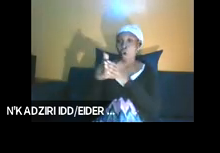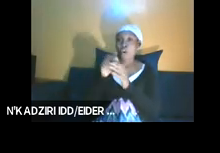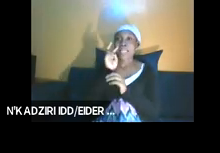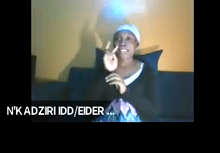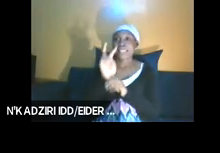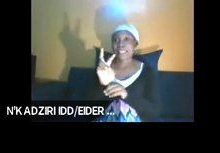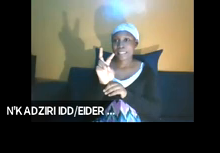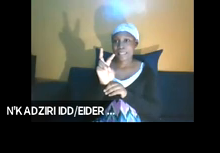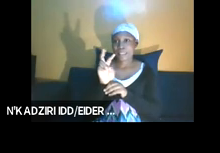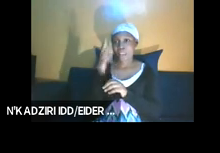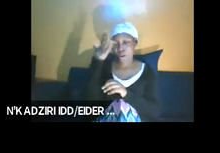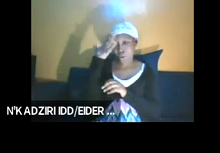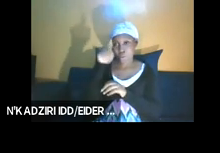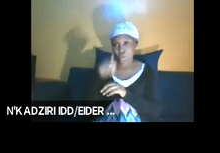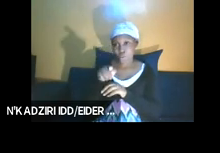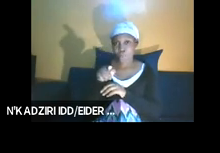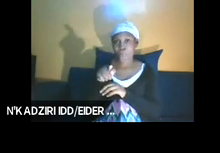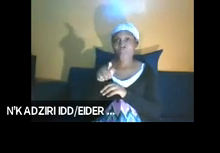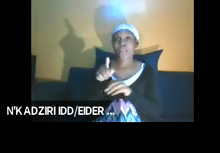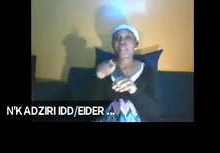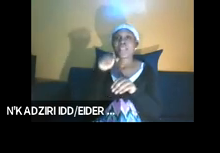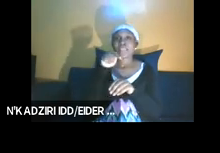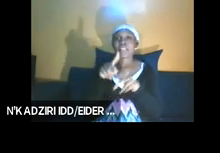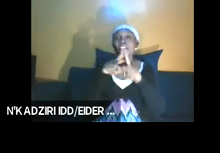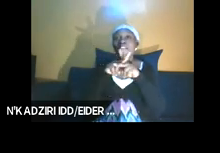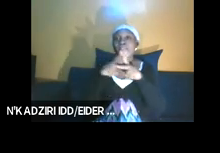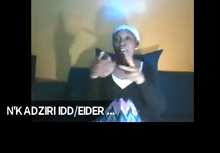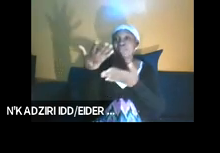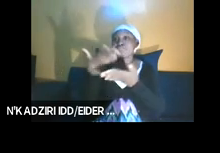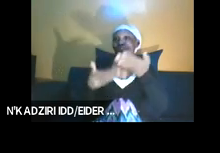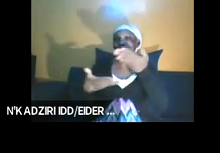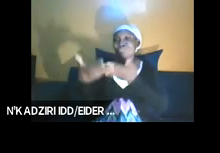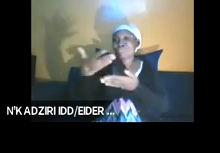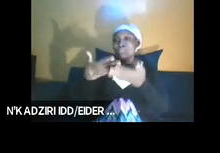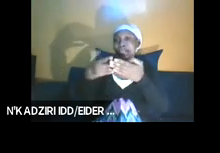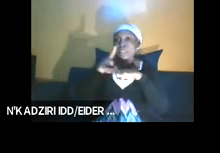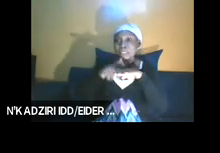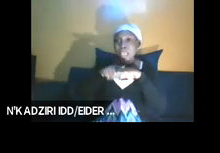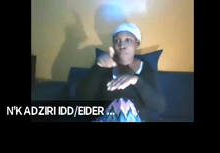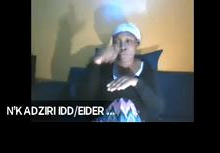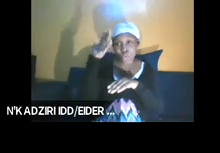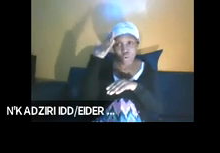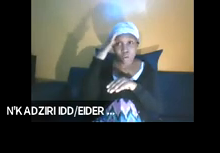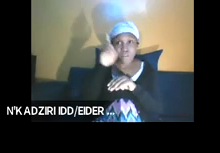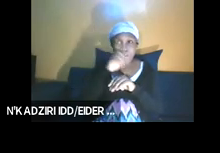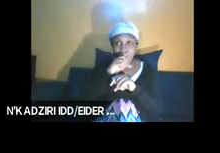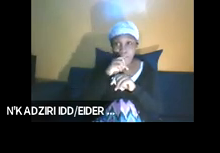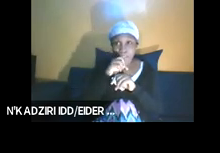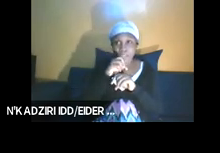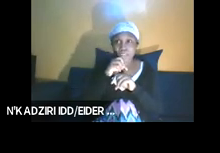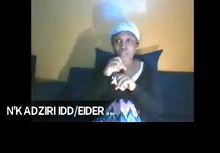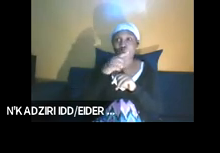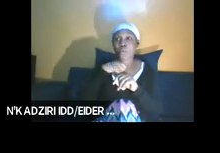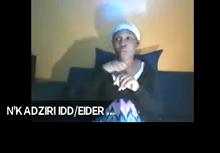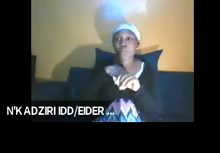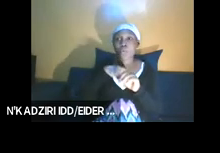you. Then this is a very interactive space, as you already know, and we will alternate between